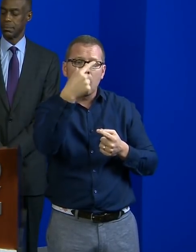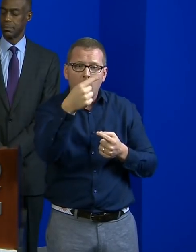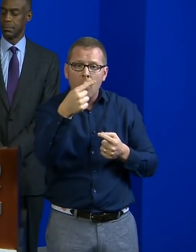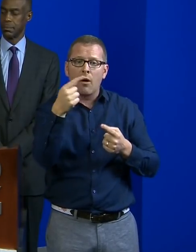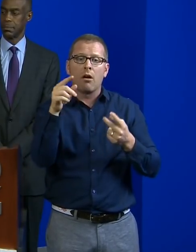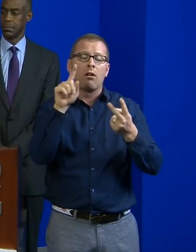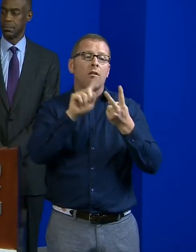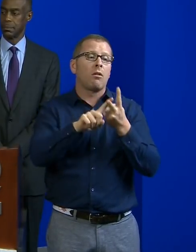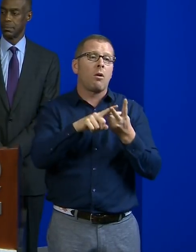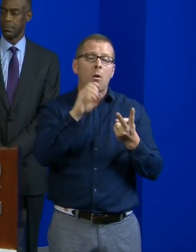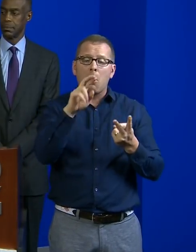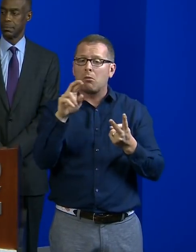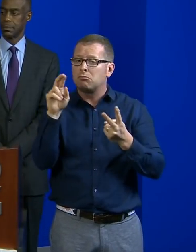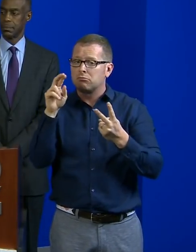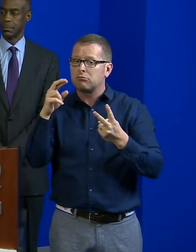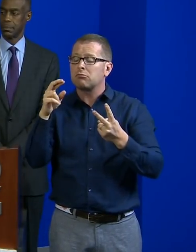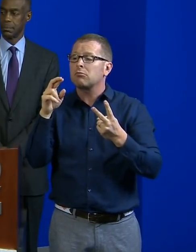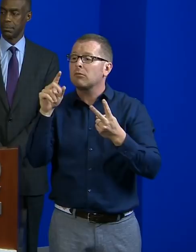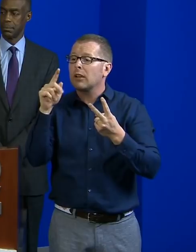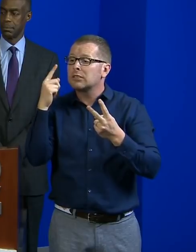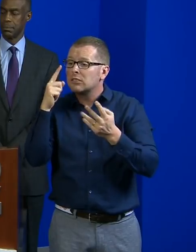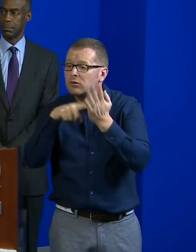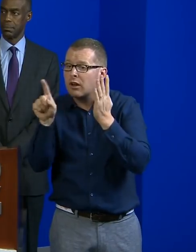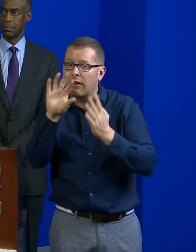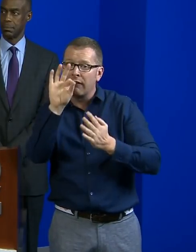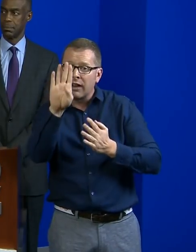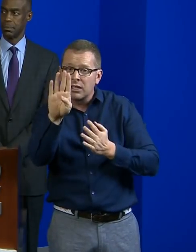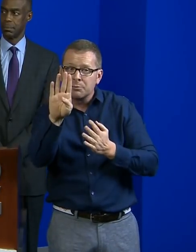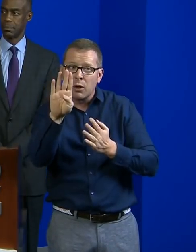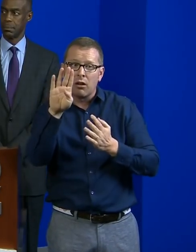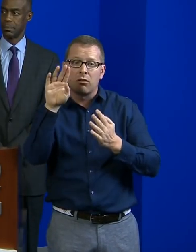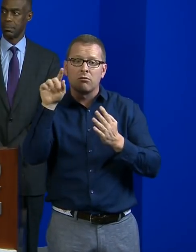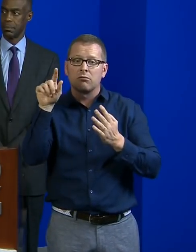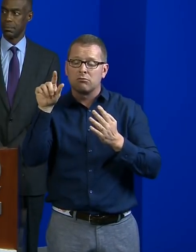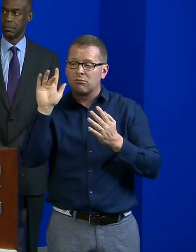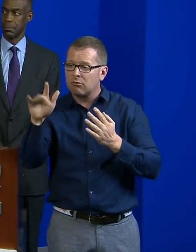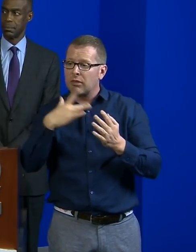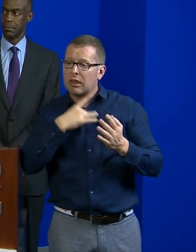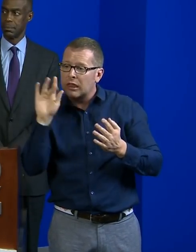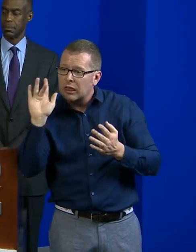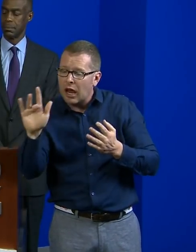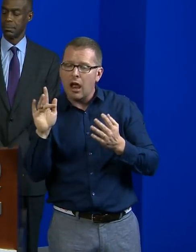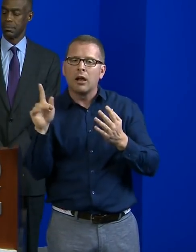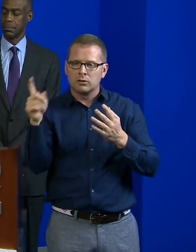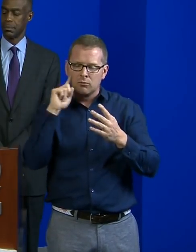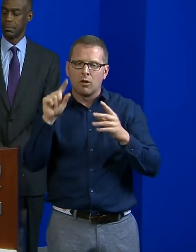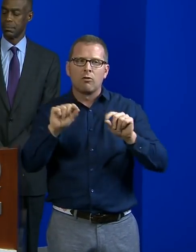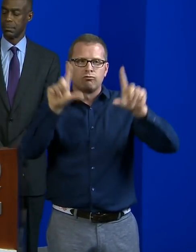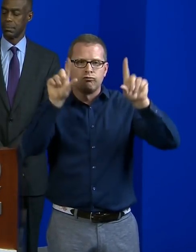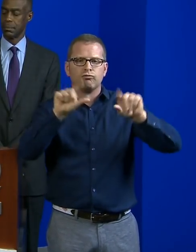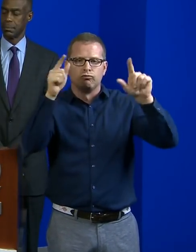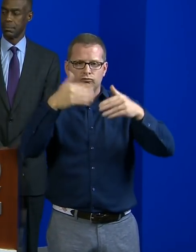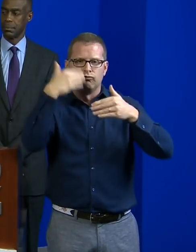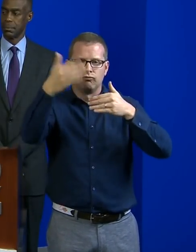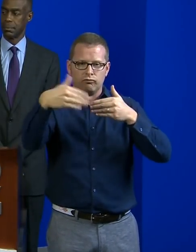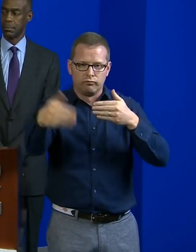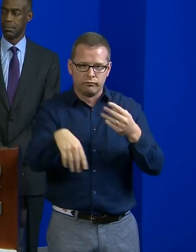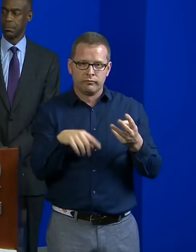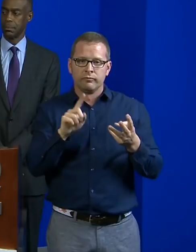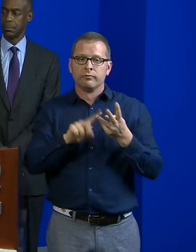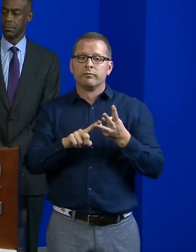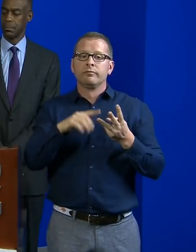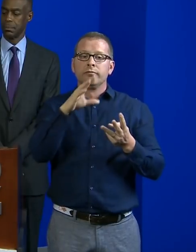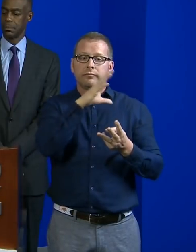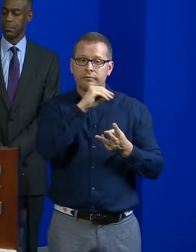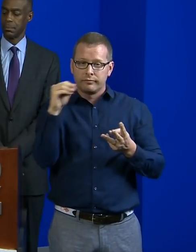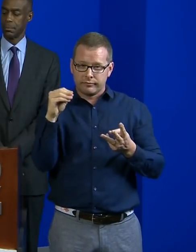can follow us on Periscope and Twitter as well. Visit broward.org or Twitter at ReadyBroward, and subscribe